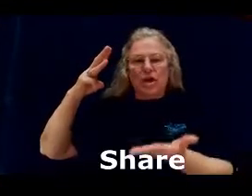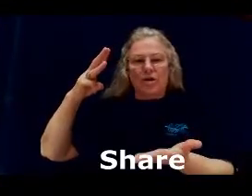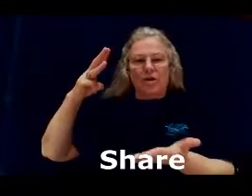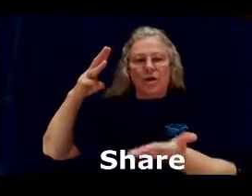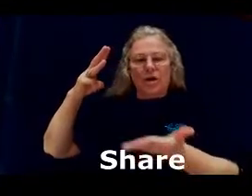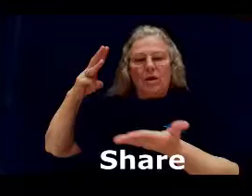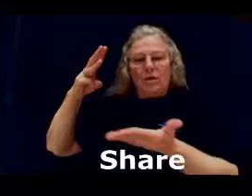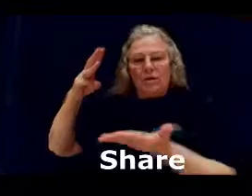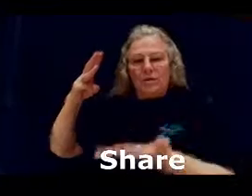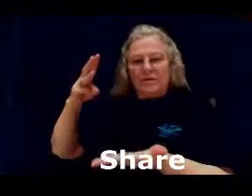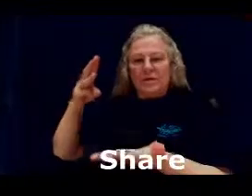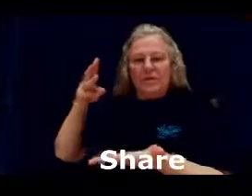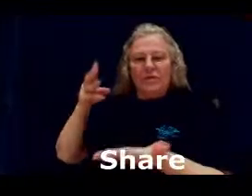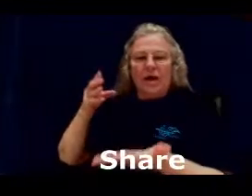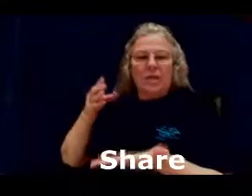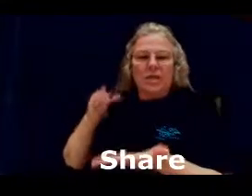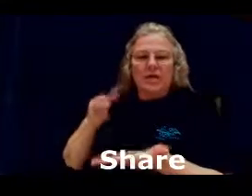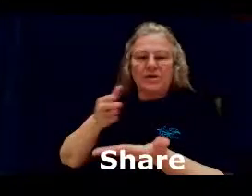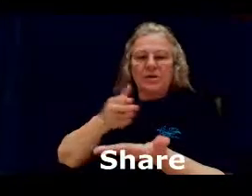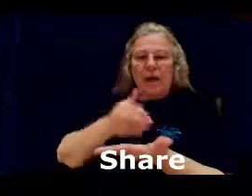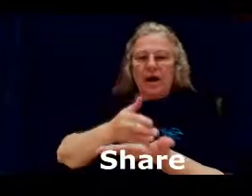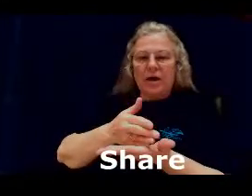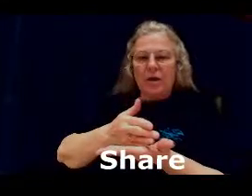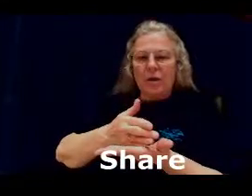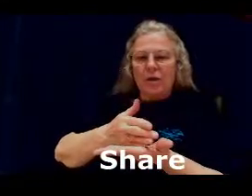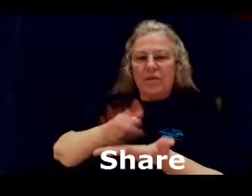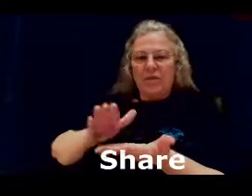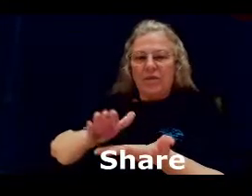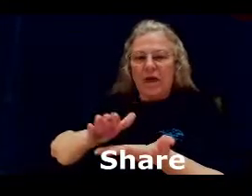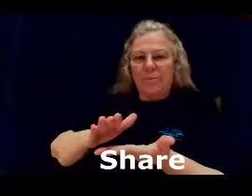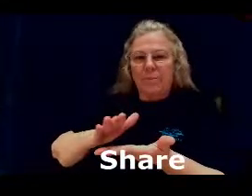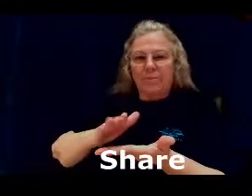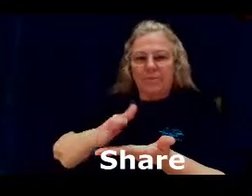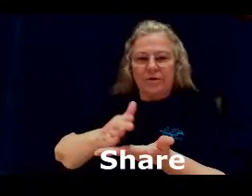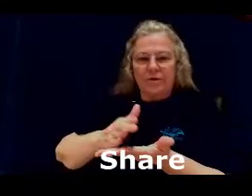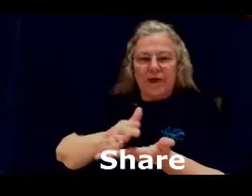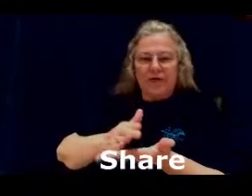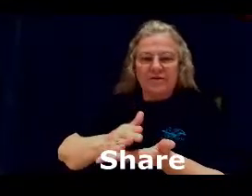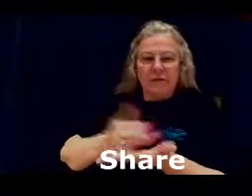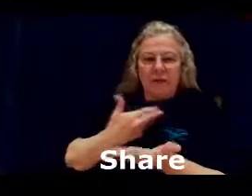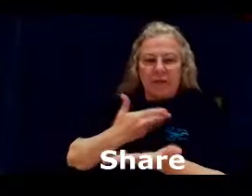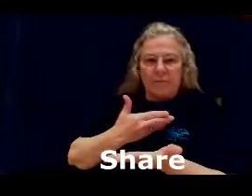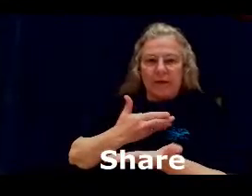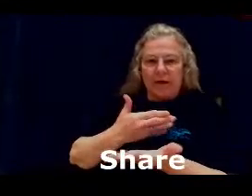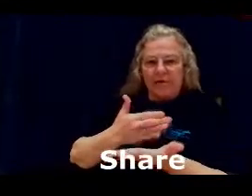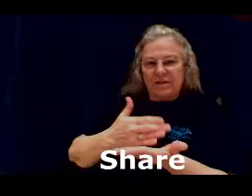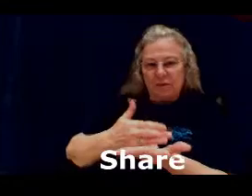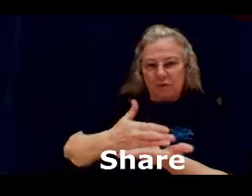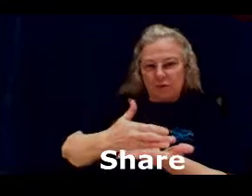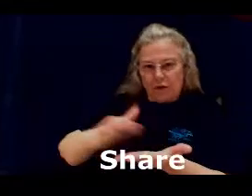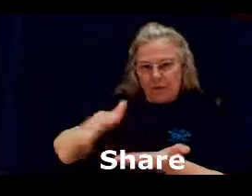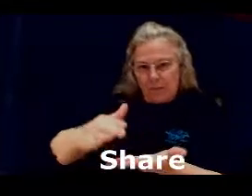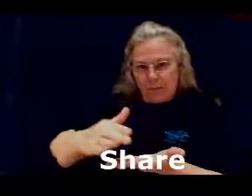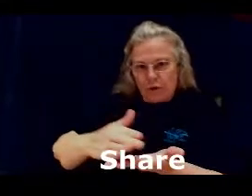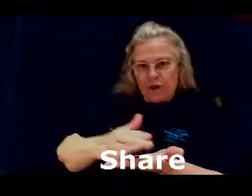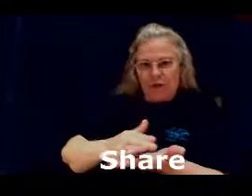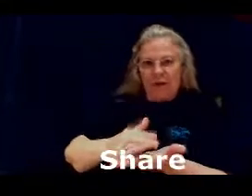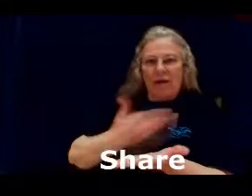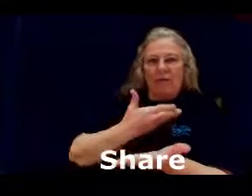Share. It's like you've got a piece of pie and you want that person to have some and me to have some. So you're going to push some out and